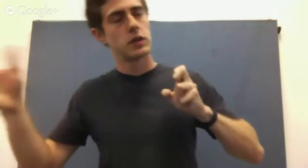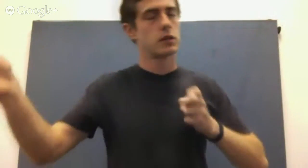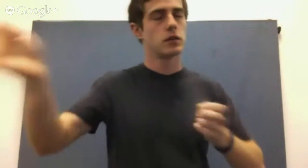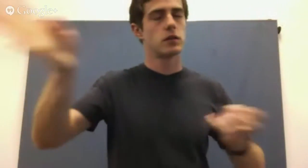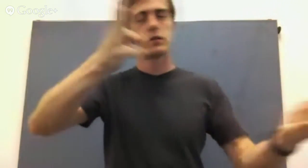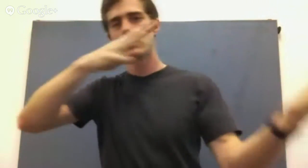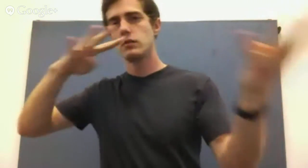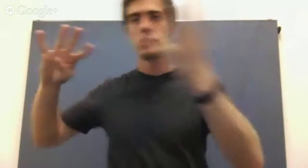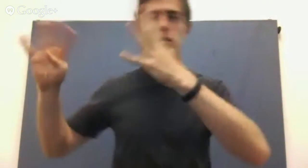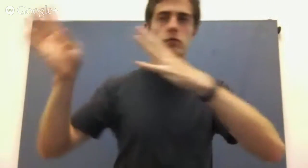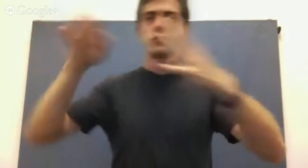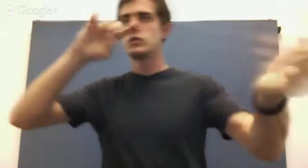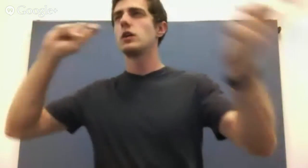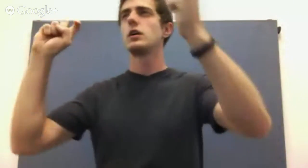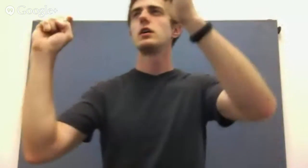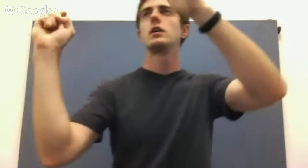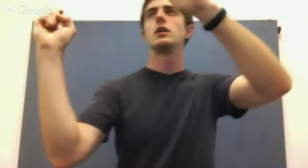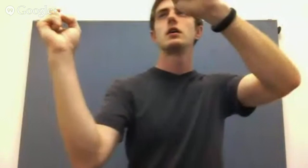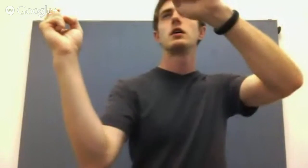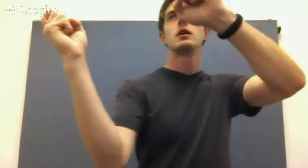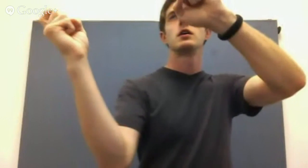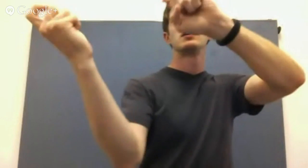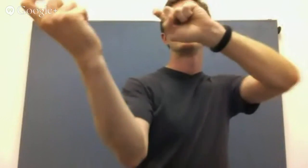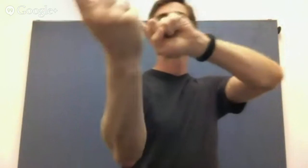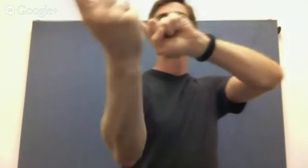wind of change.